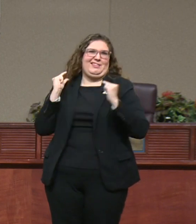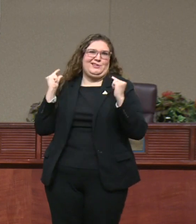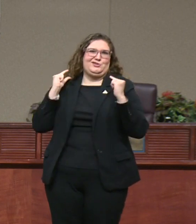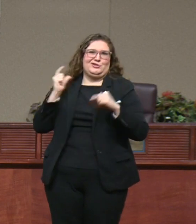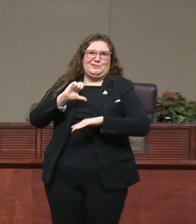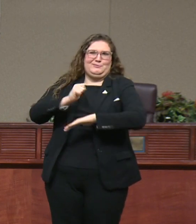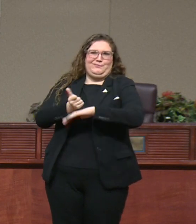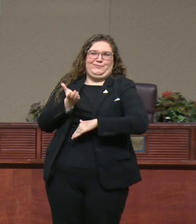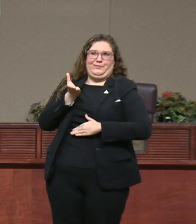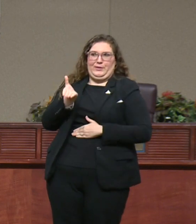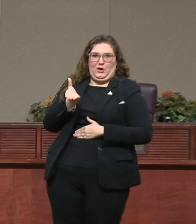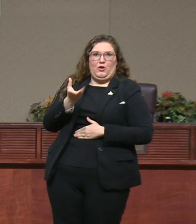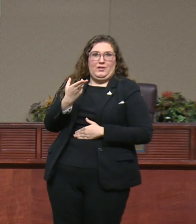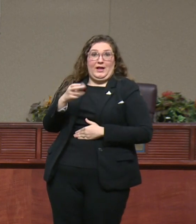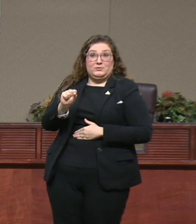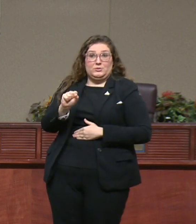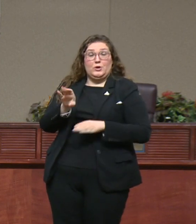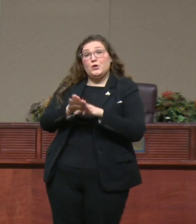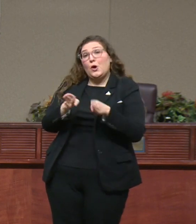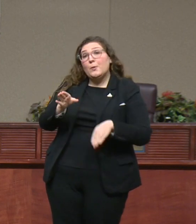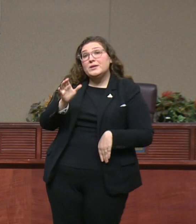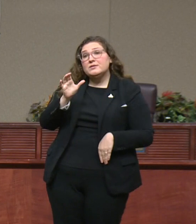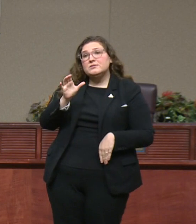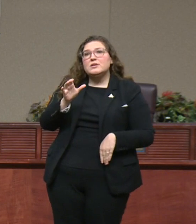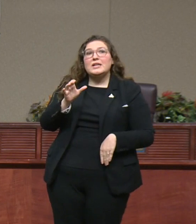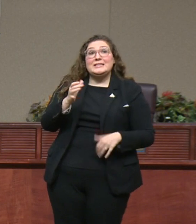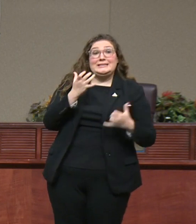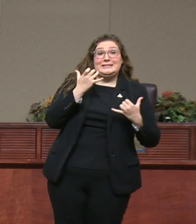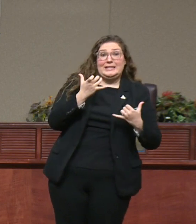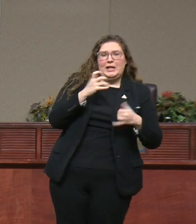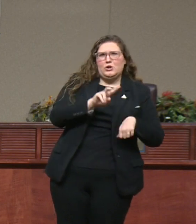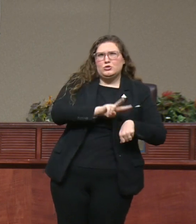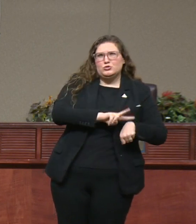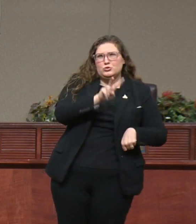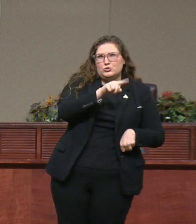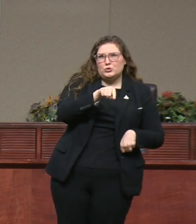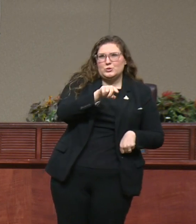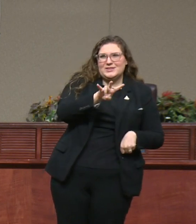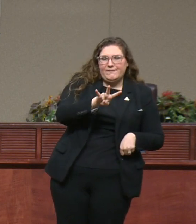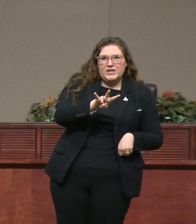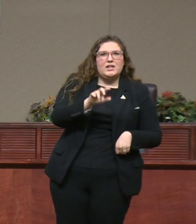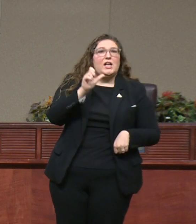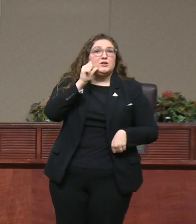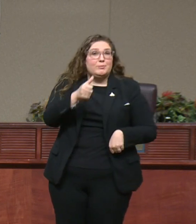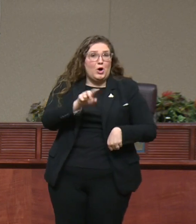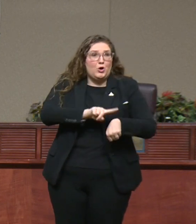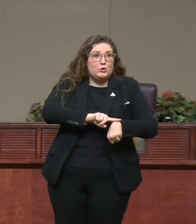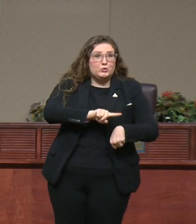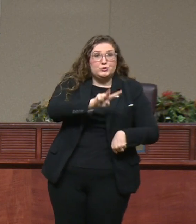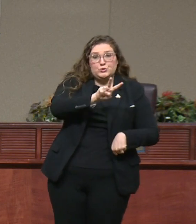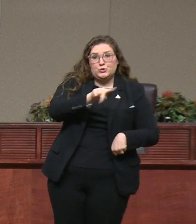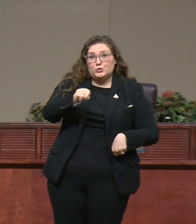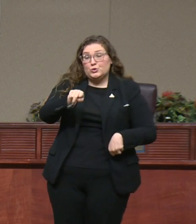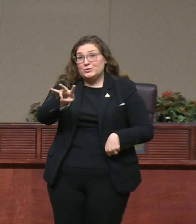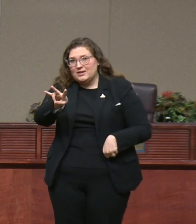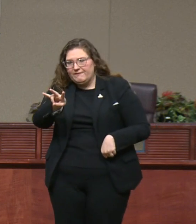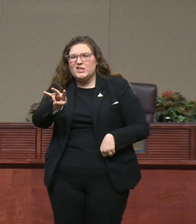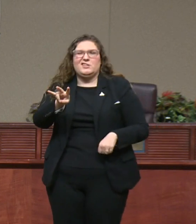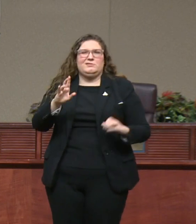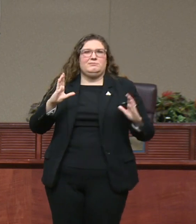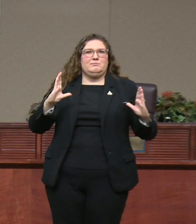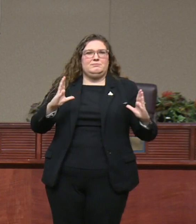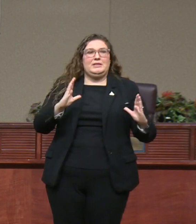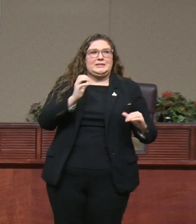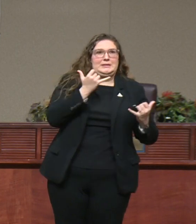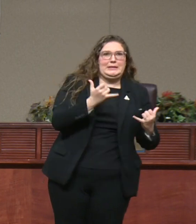be there also tomorrow from 2 to 7 today, from 2 to 7 p.m. tomorrow, so that parents and students